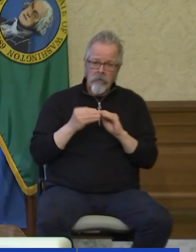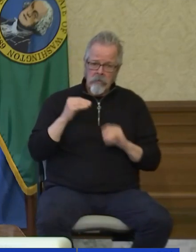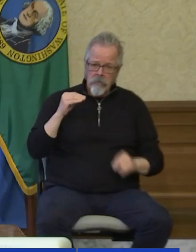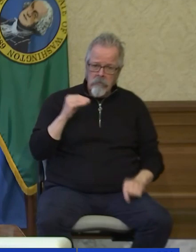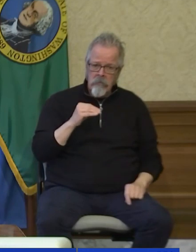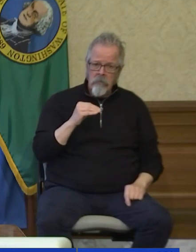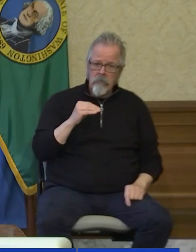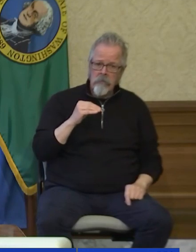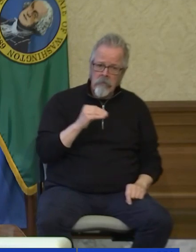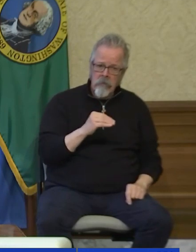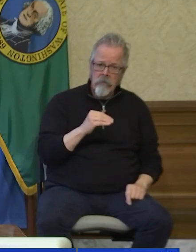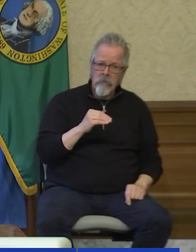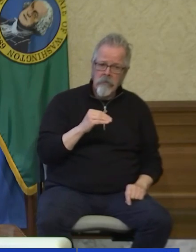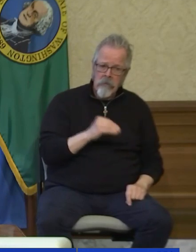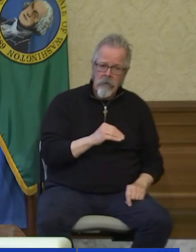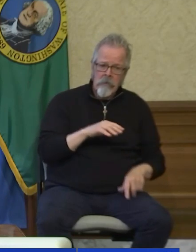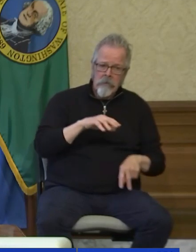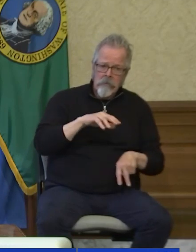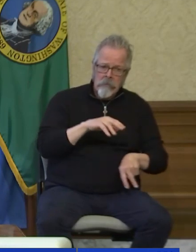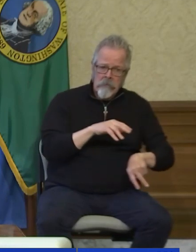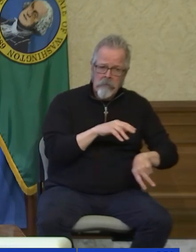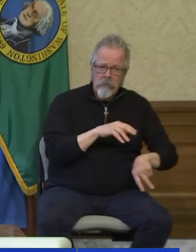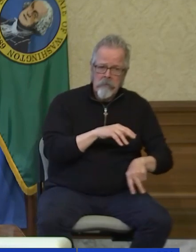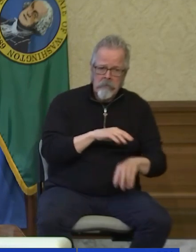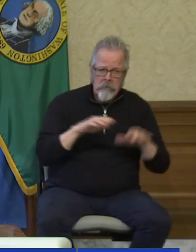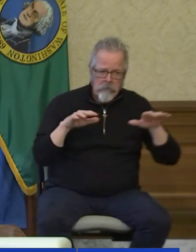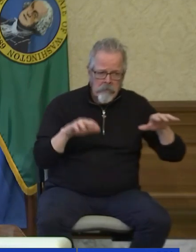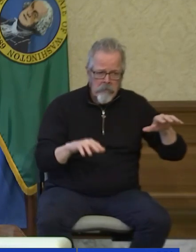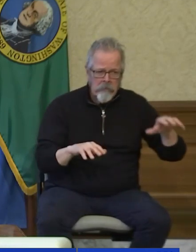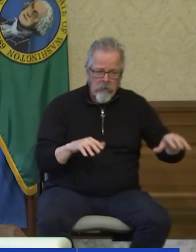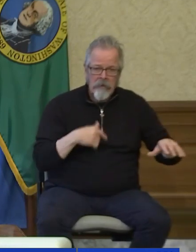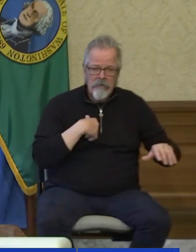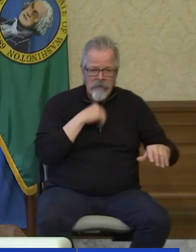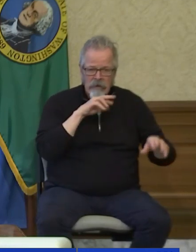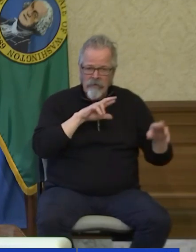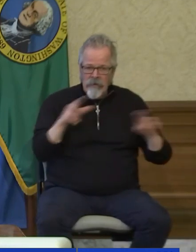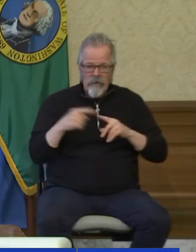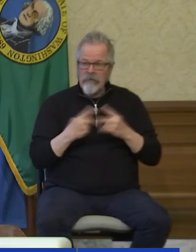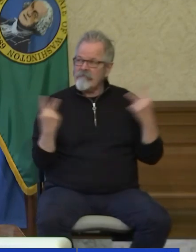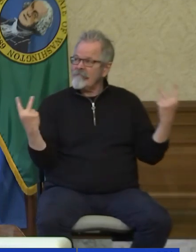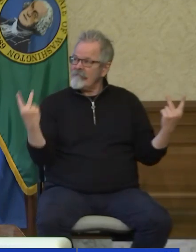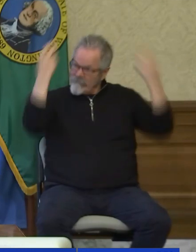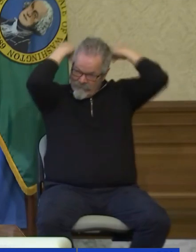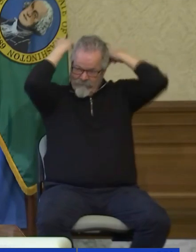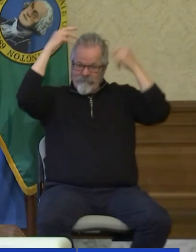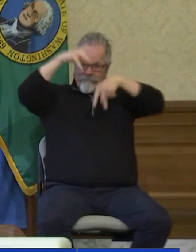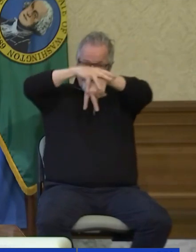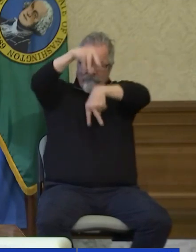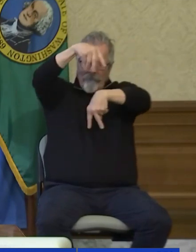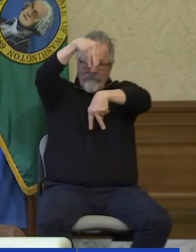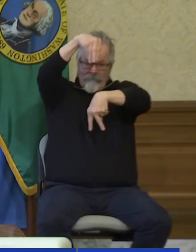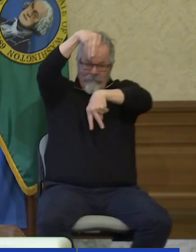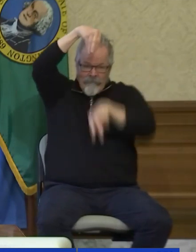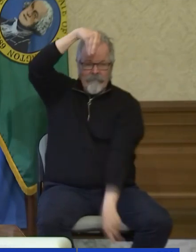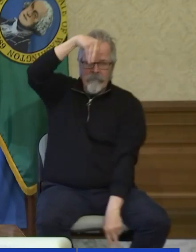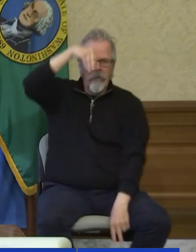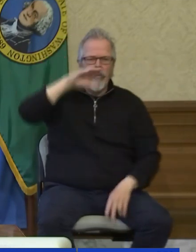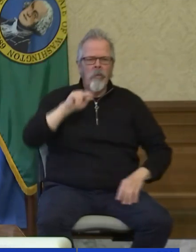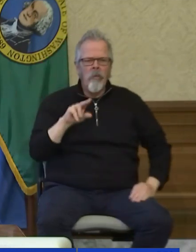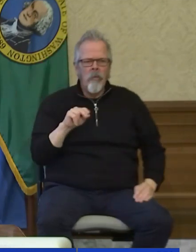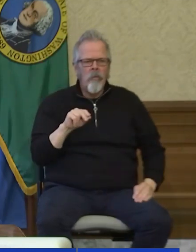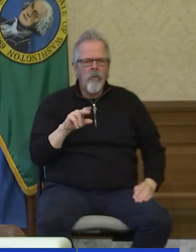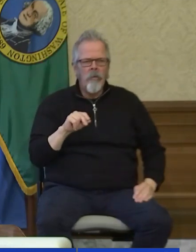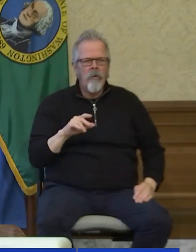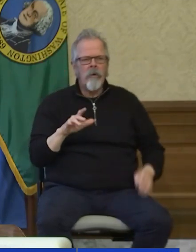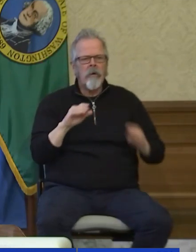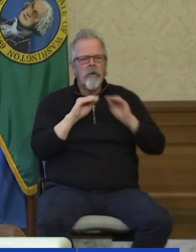really, really bad result hitting the ground. Because the epidemiologists tell us very clearly this is just going to